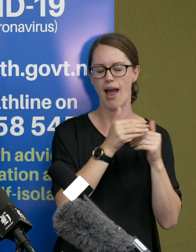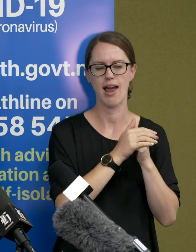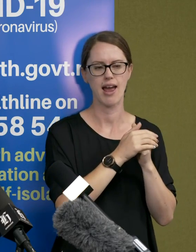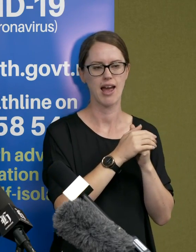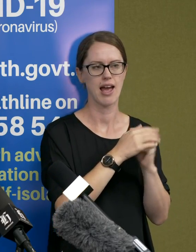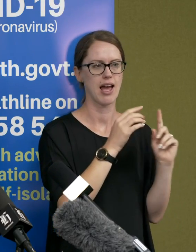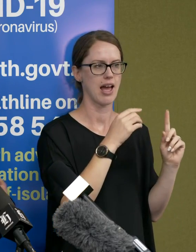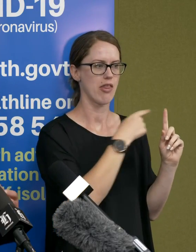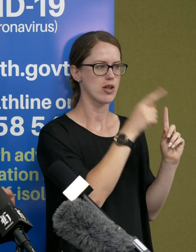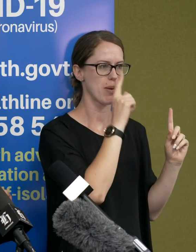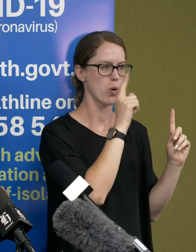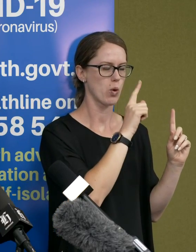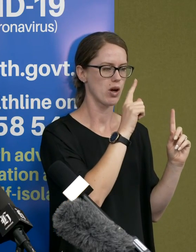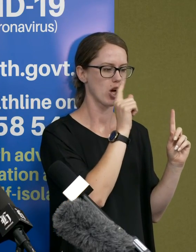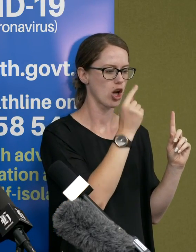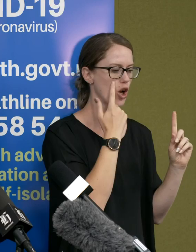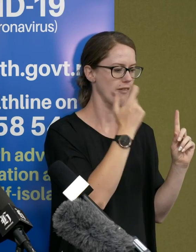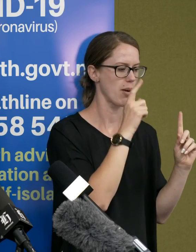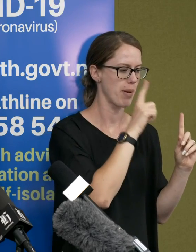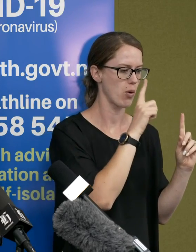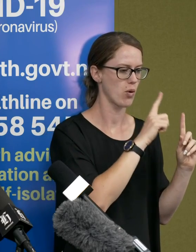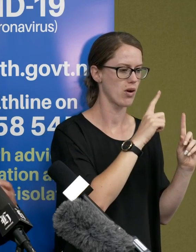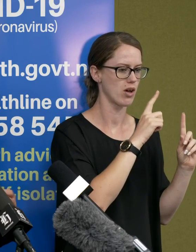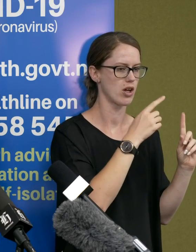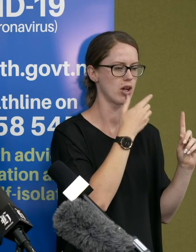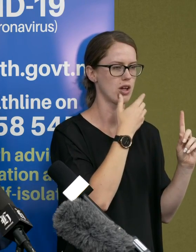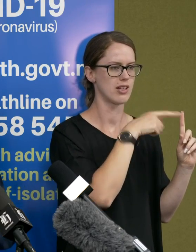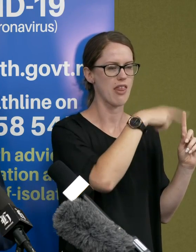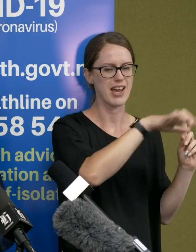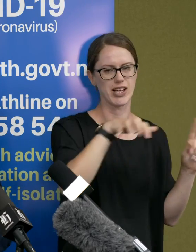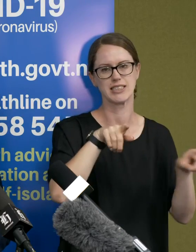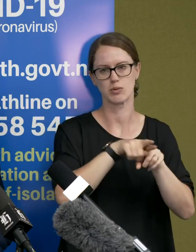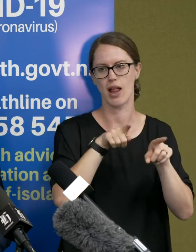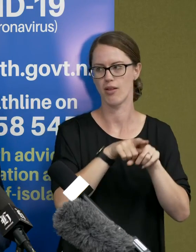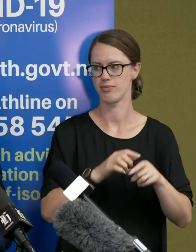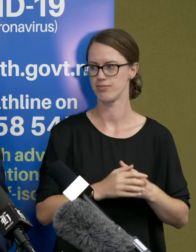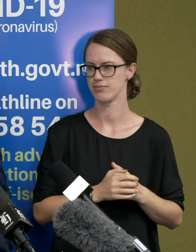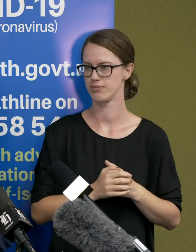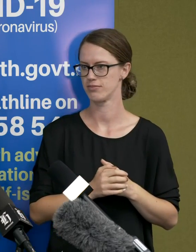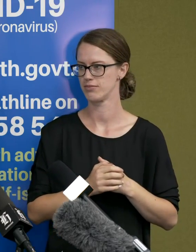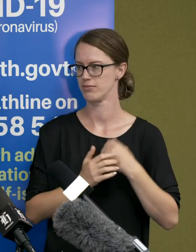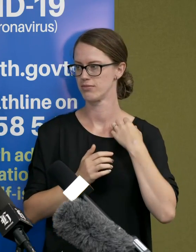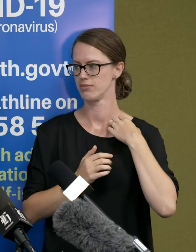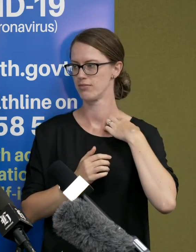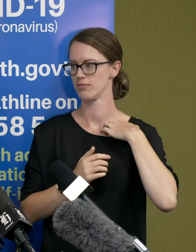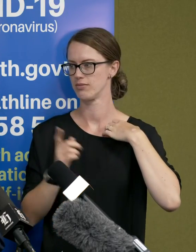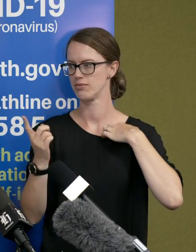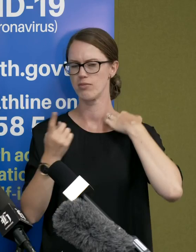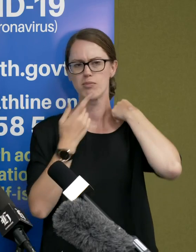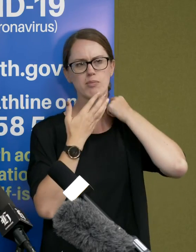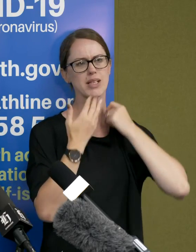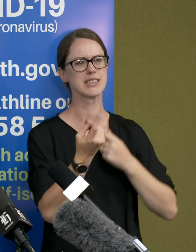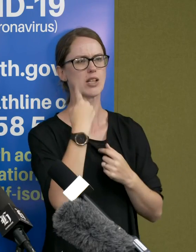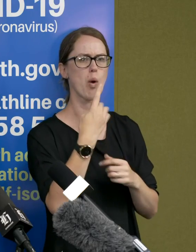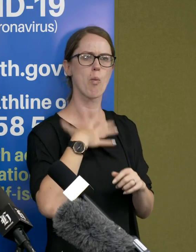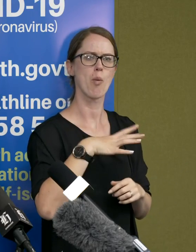those people can look after people who might be being ventilated in those other areas of the hospital. What can you tell us about there's a woman in Dunedin that we believe